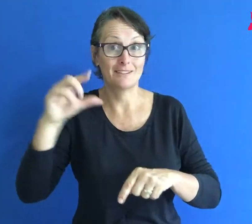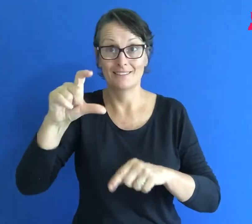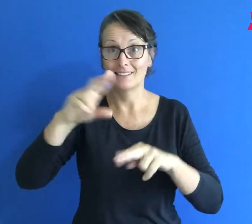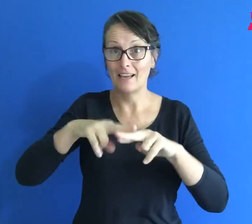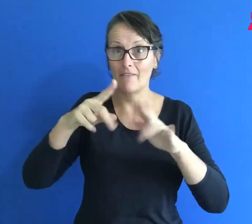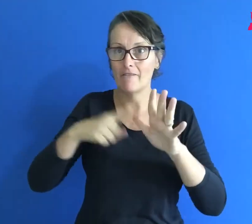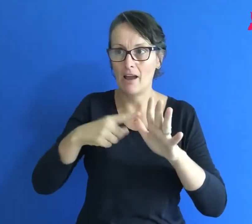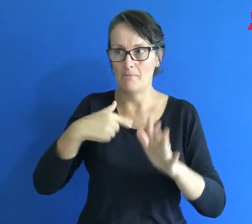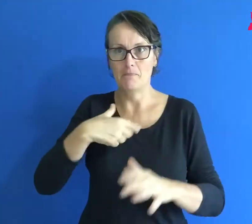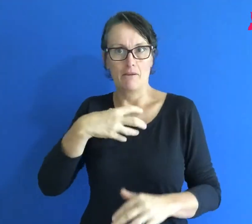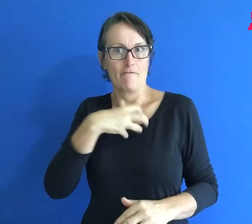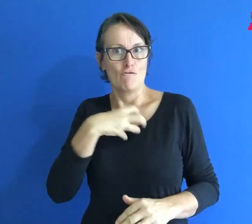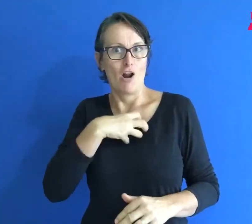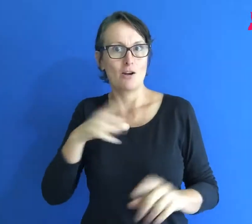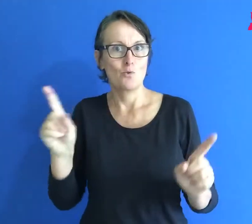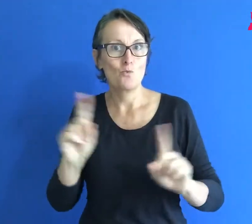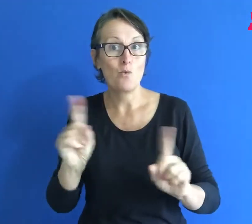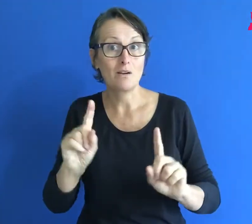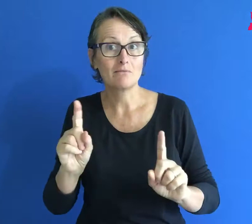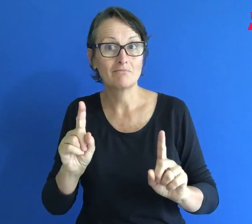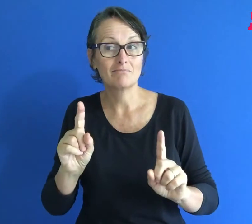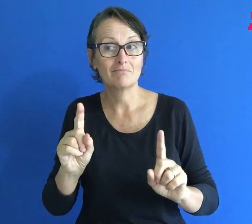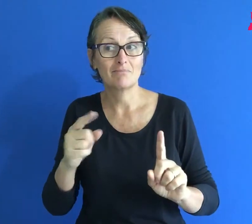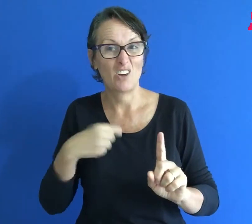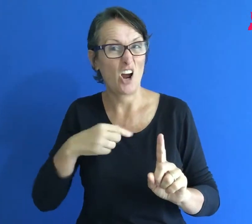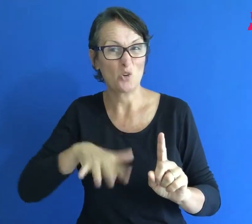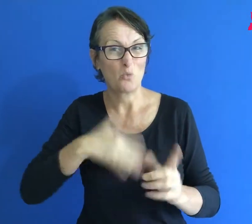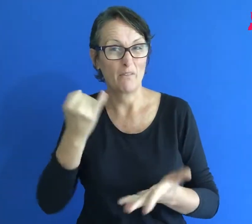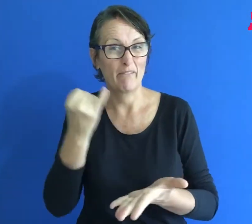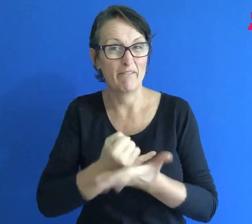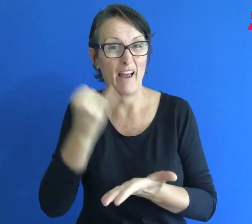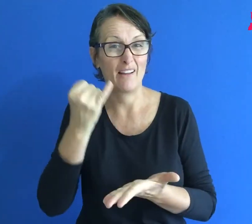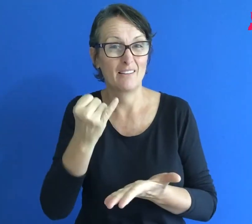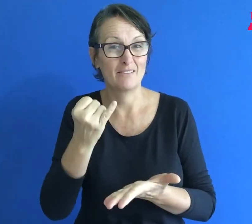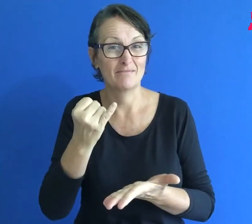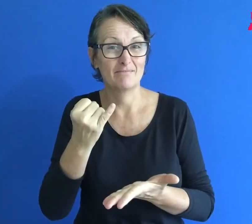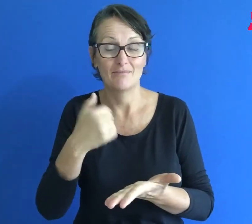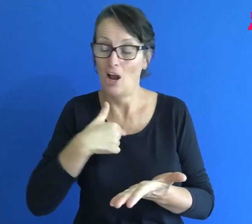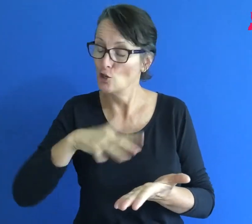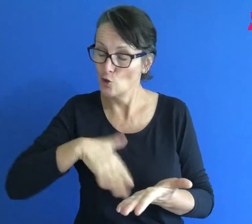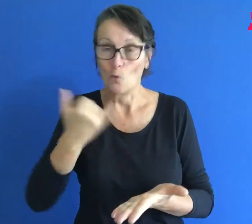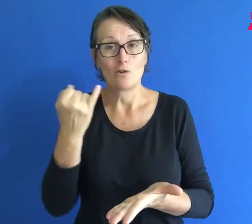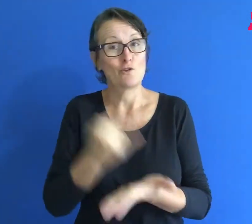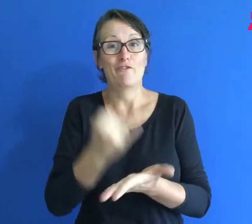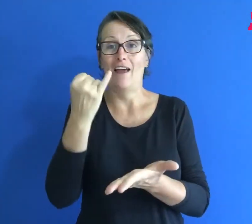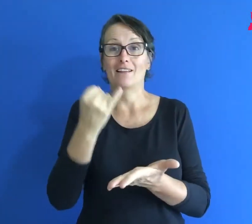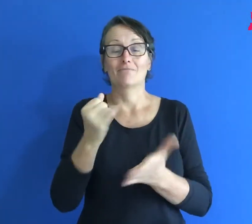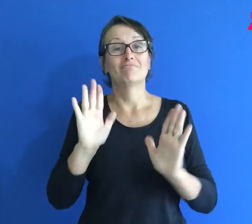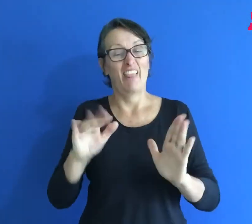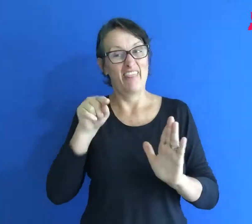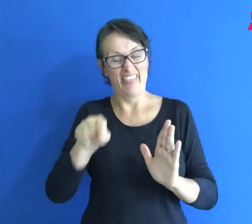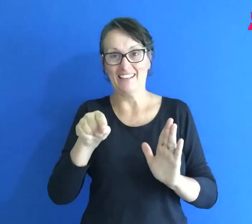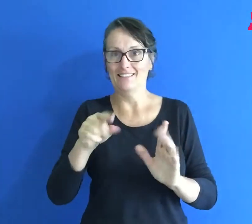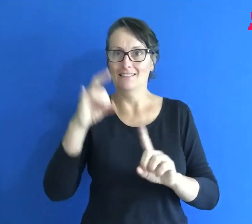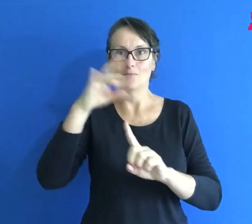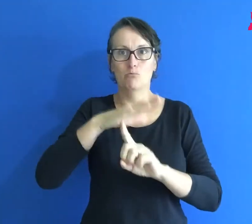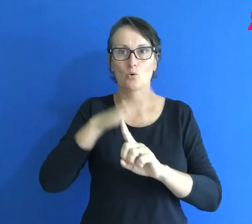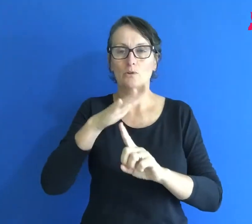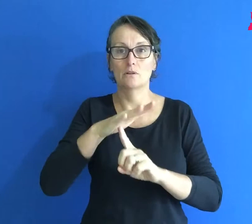become a volunteer firefighter, What were your biggest fears? Stuffing up. Seriously? Oh, yeah, it still sticks. Of all the different things that can happen in an emergency, stuffing up. Why stuffing up?